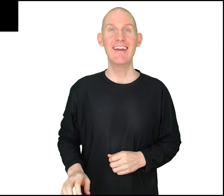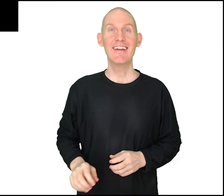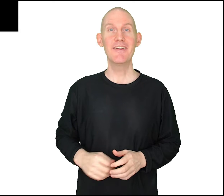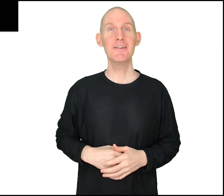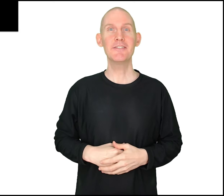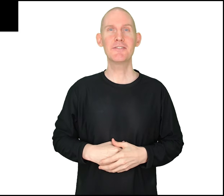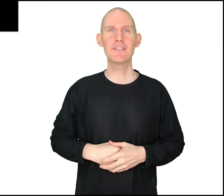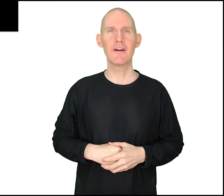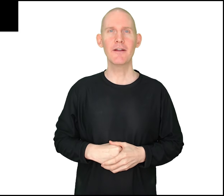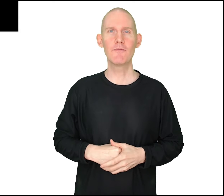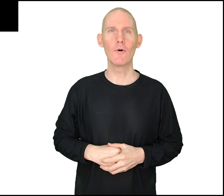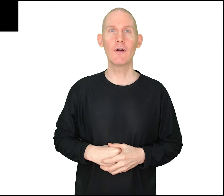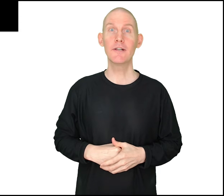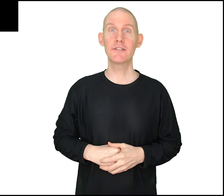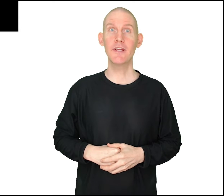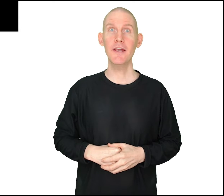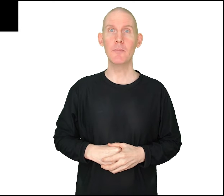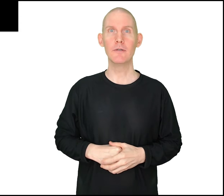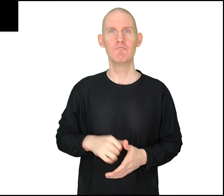Here is the sign for same.